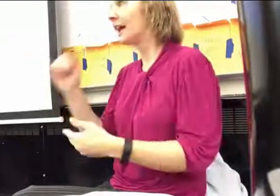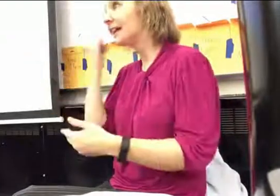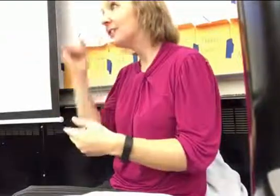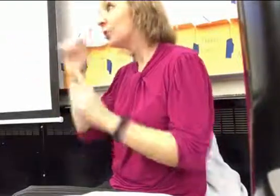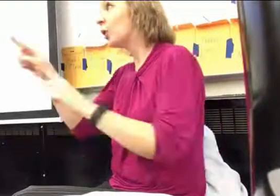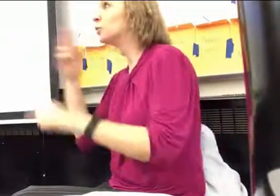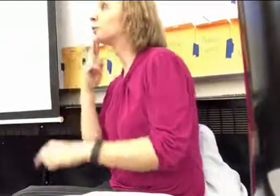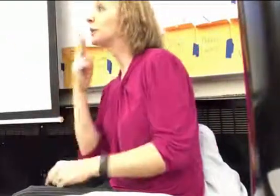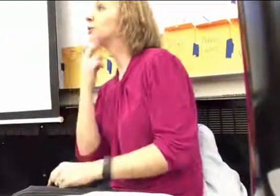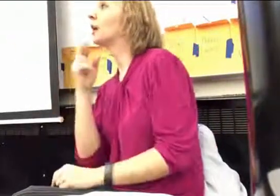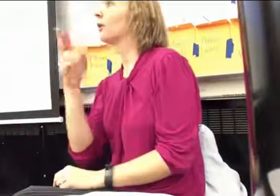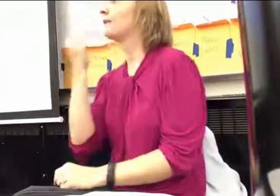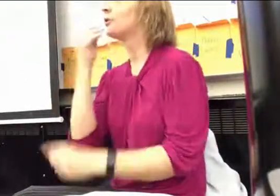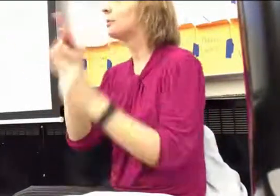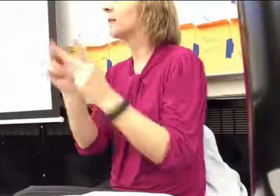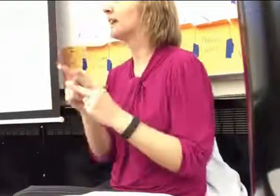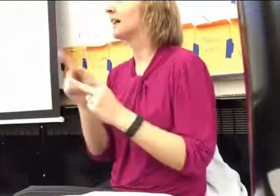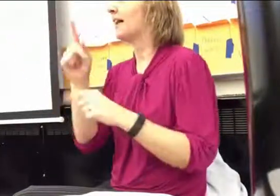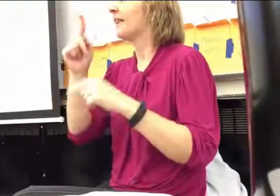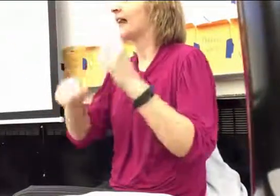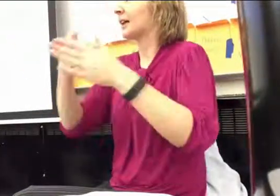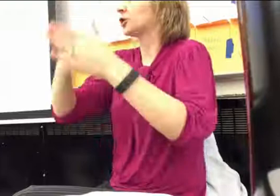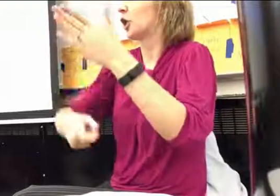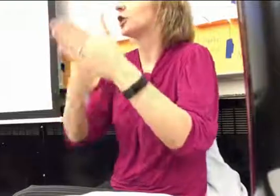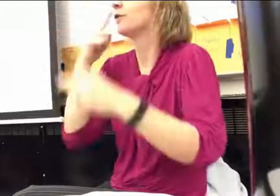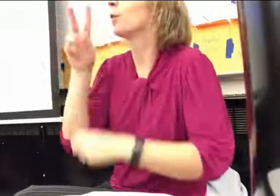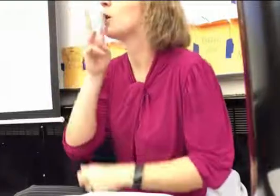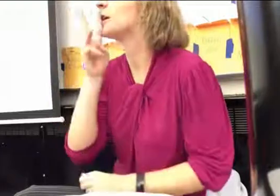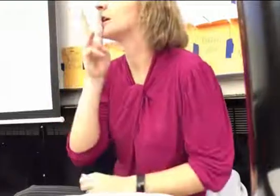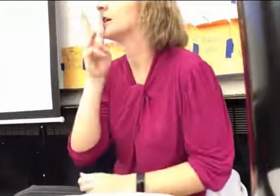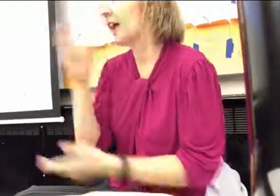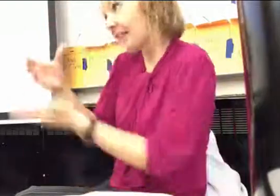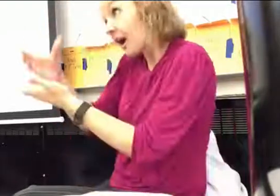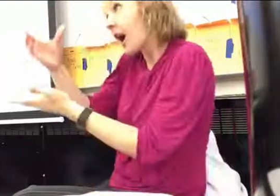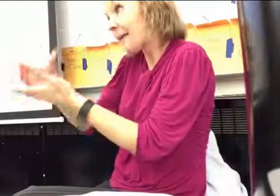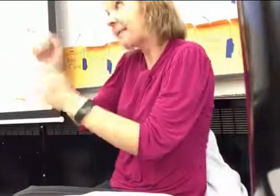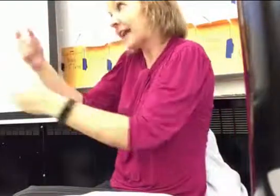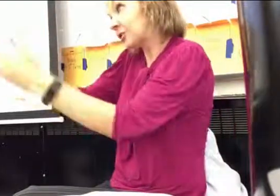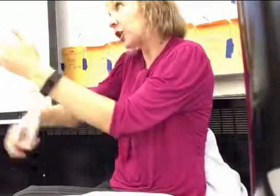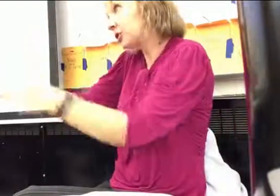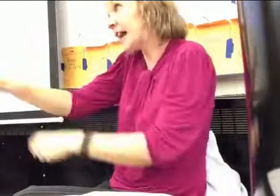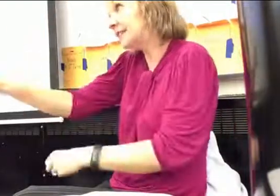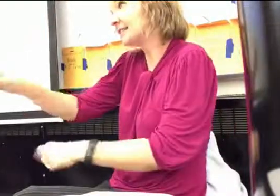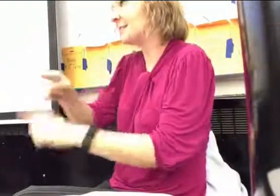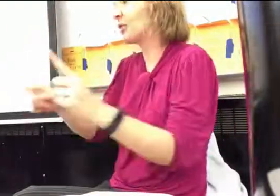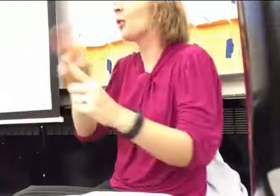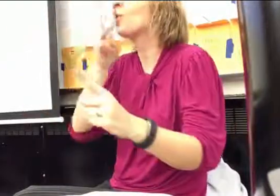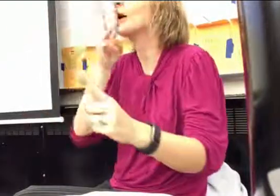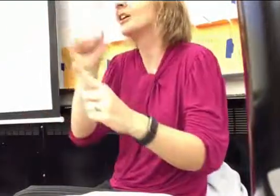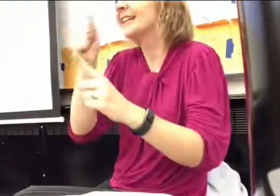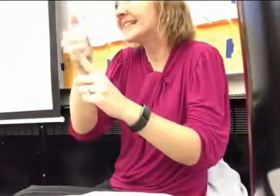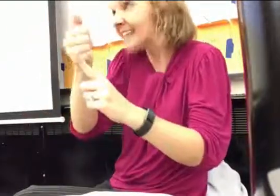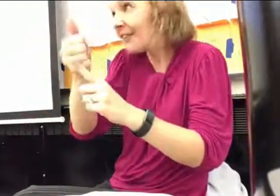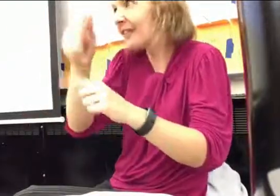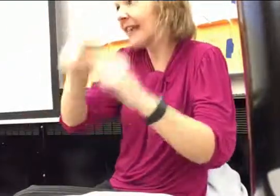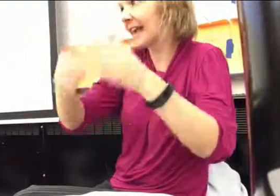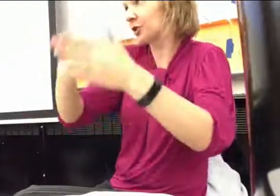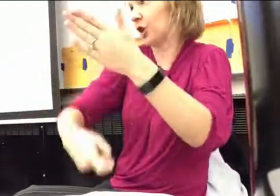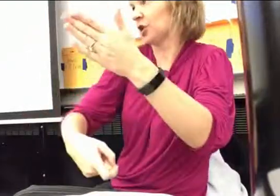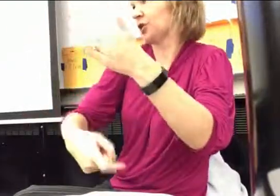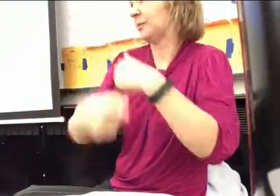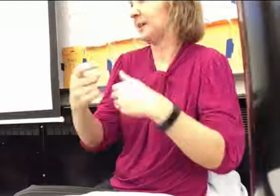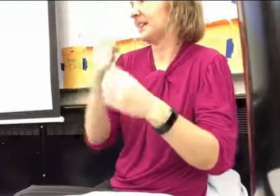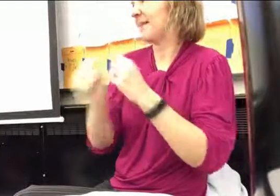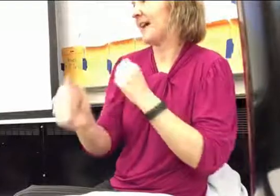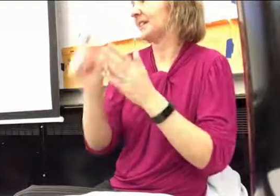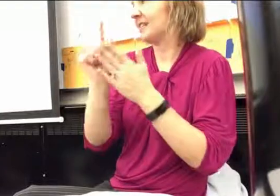restaurant or a food place, they can't charge you for water. They can charge you for the cup. So if you do get charged for water, you're getting charged for the cup, but you can't charge for